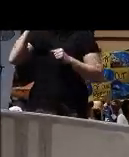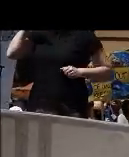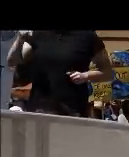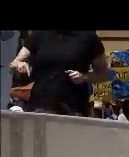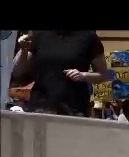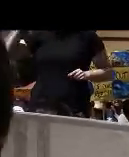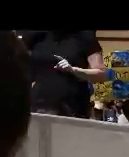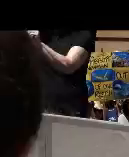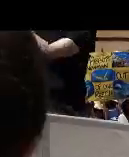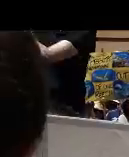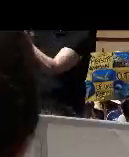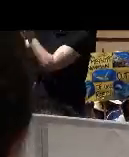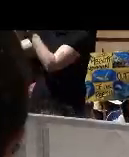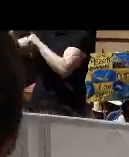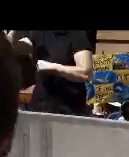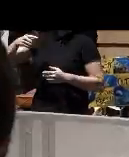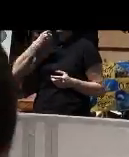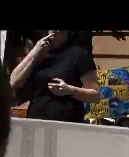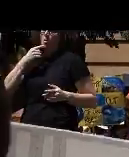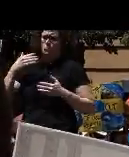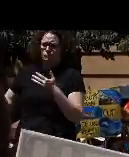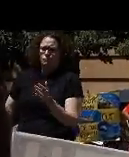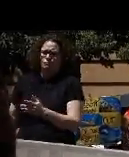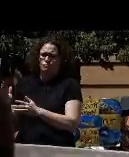than this. Thank you.